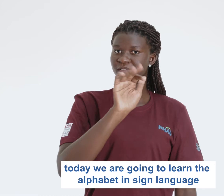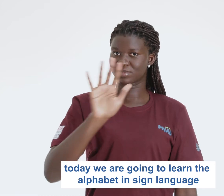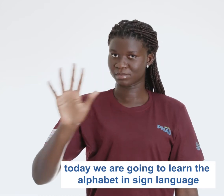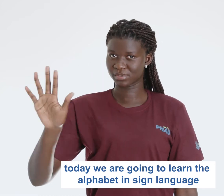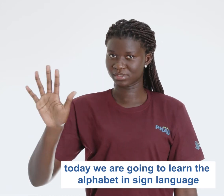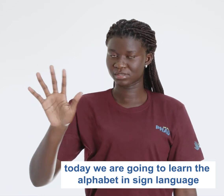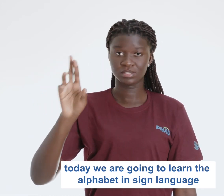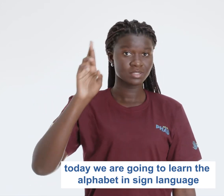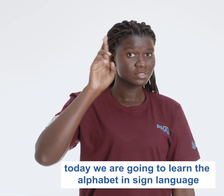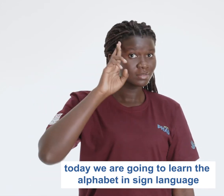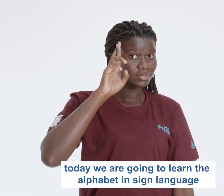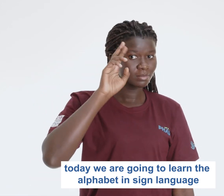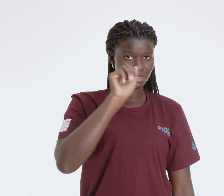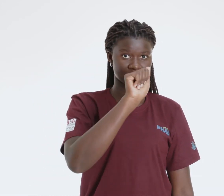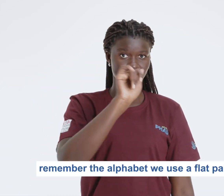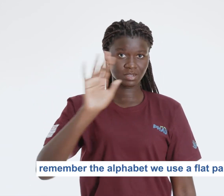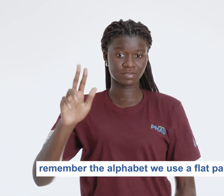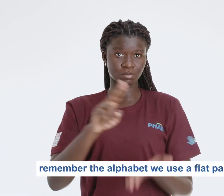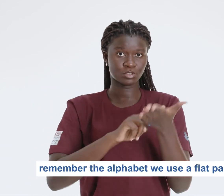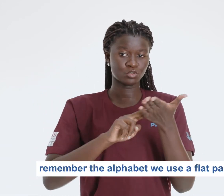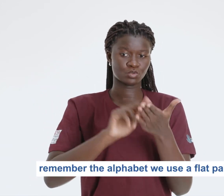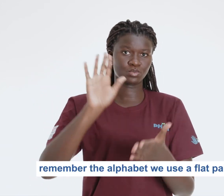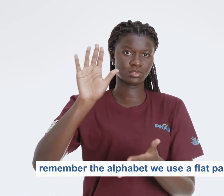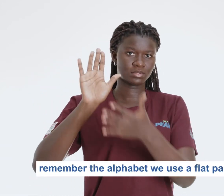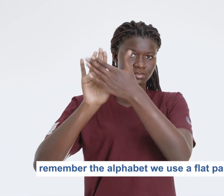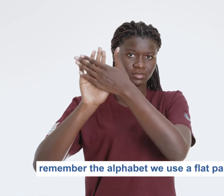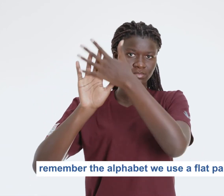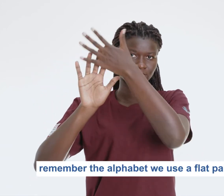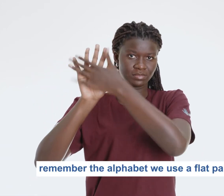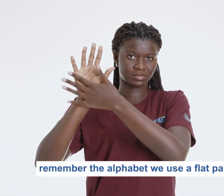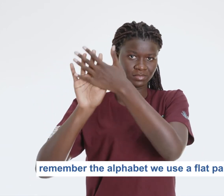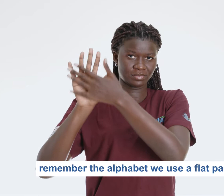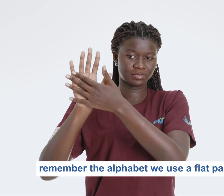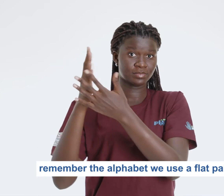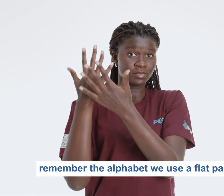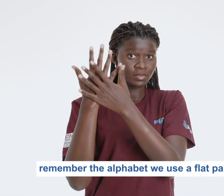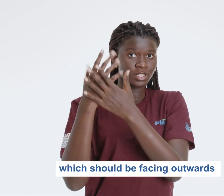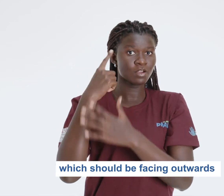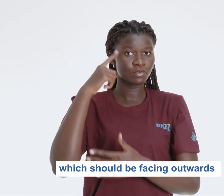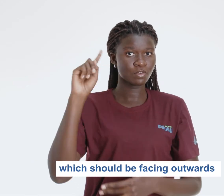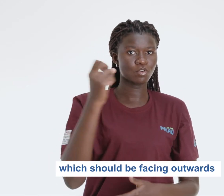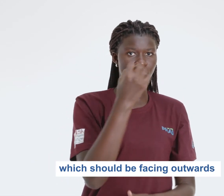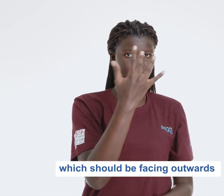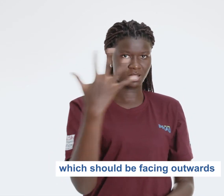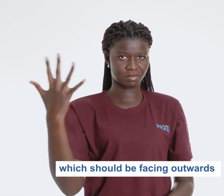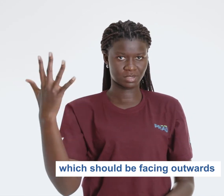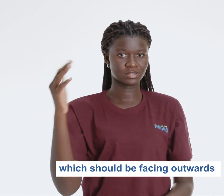the alphabet in sign language. Remember, the alphabet we use a flat palm which should be facing